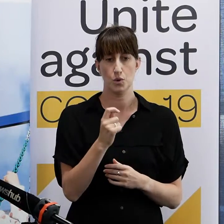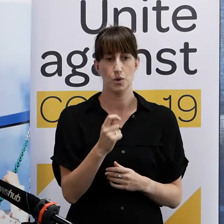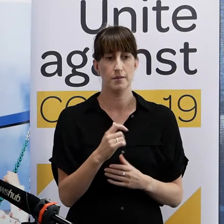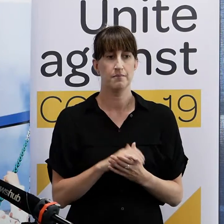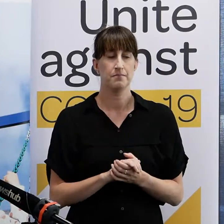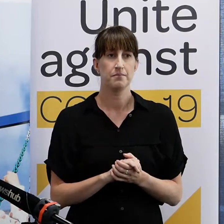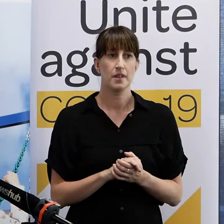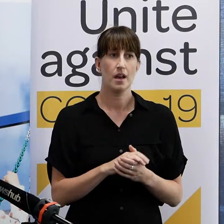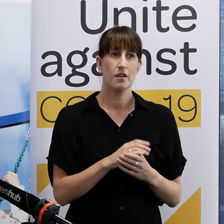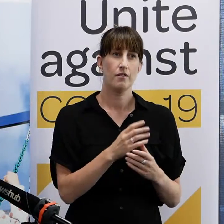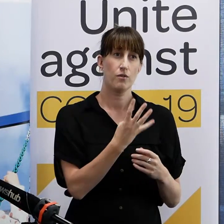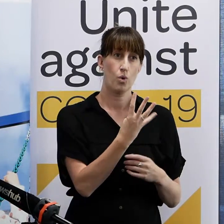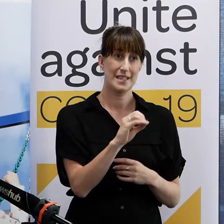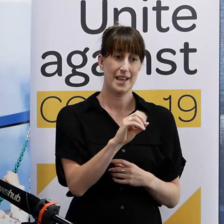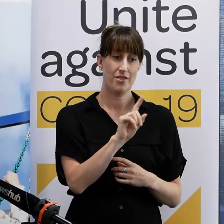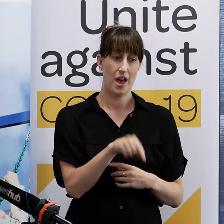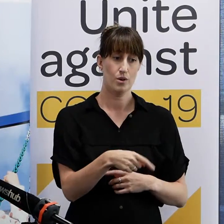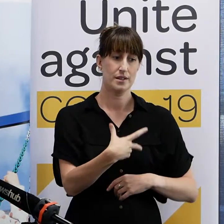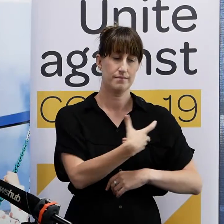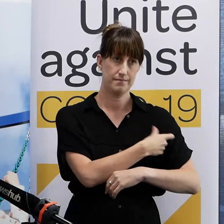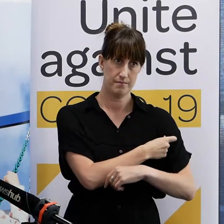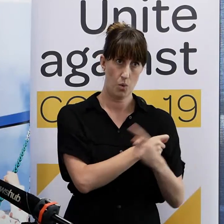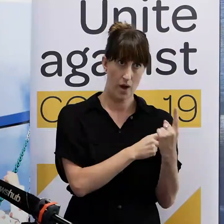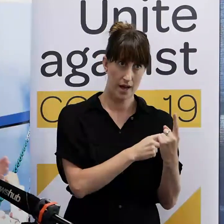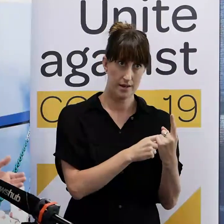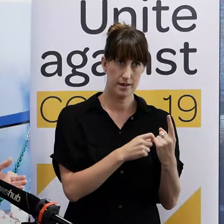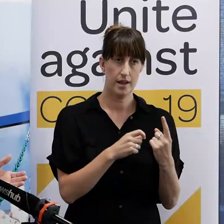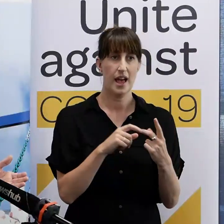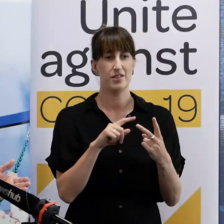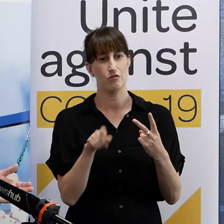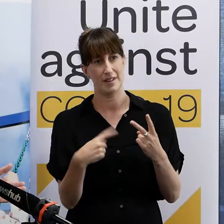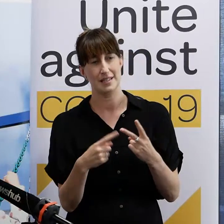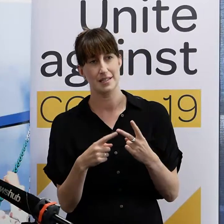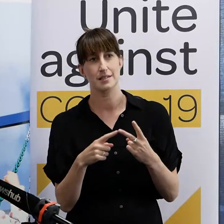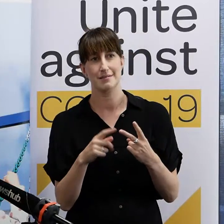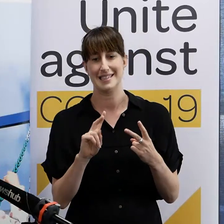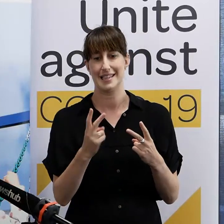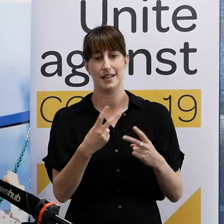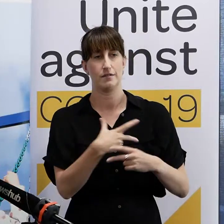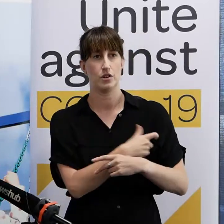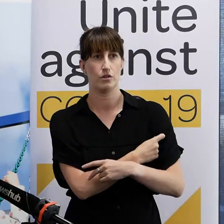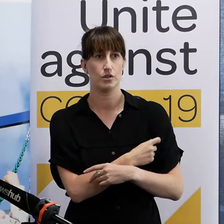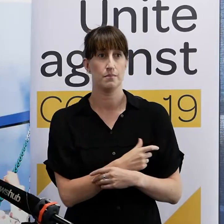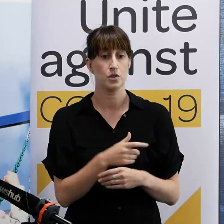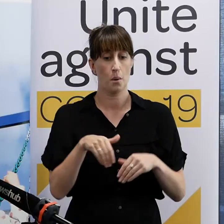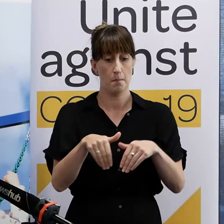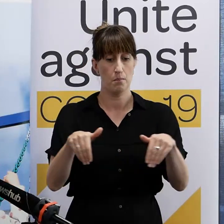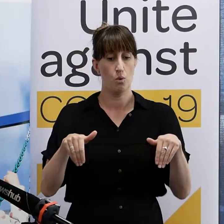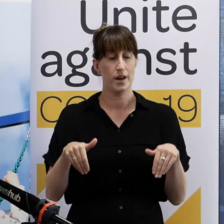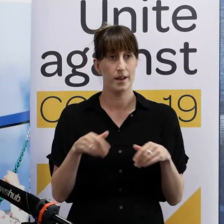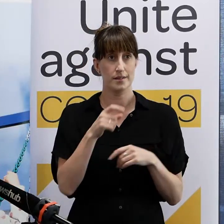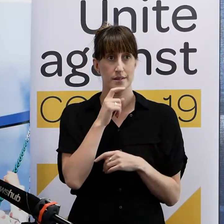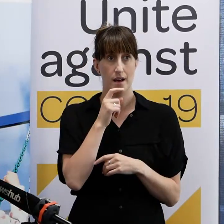in people and the balance second doses. So a number of our border workers are coming through and are now fully vaccinated.